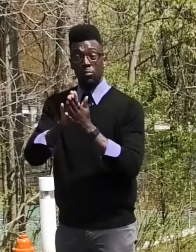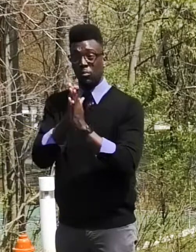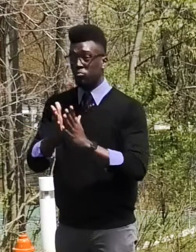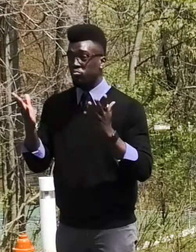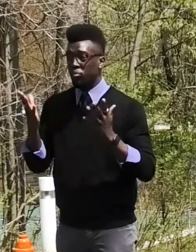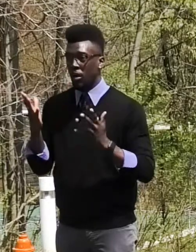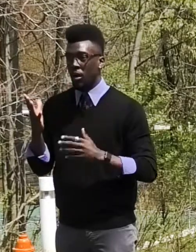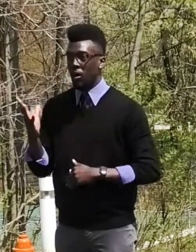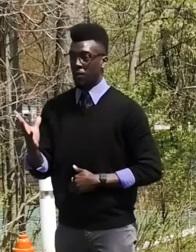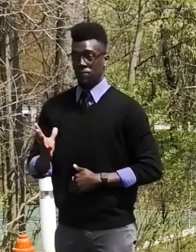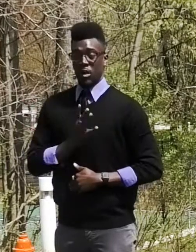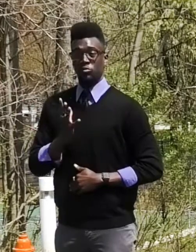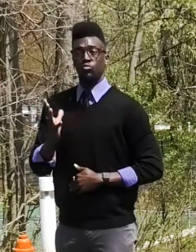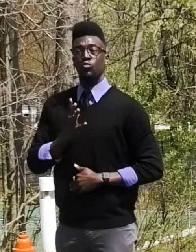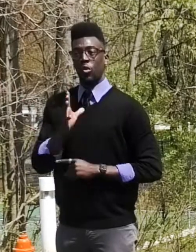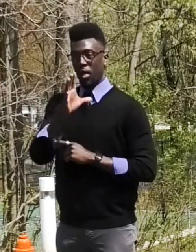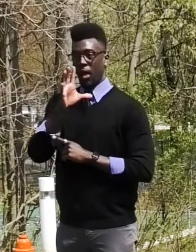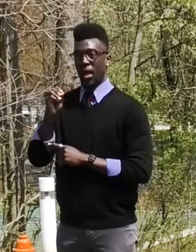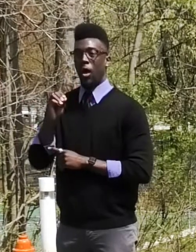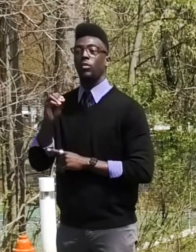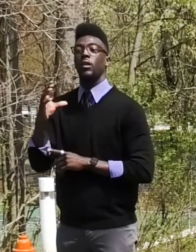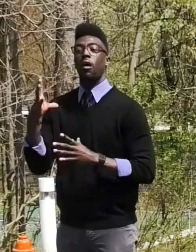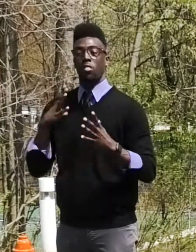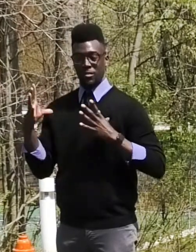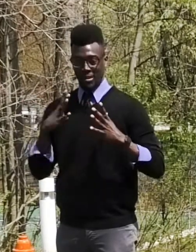become an official county holiday.